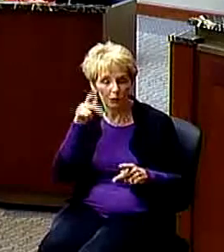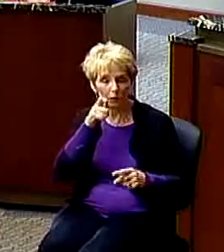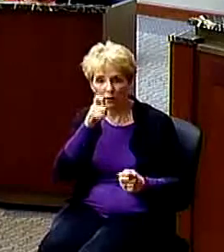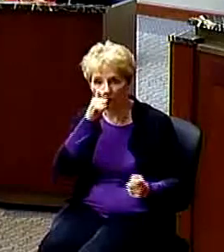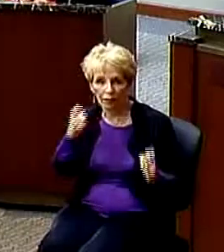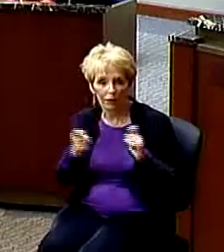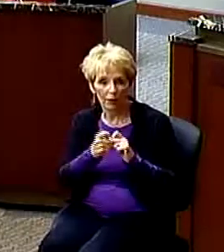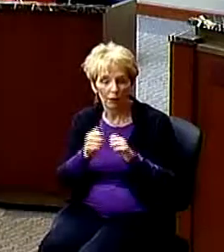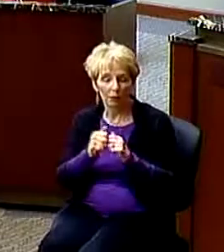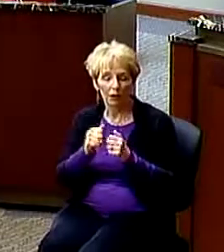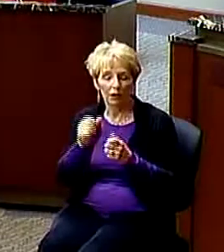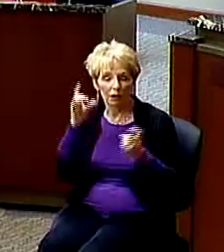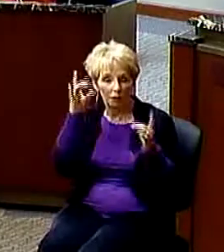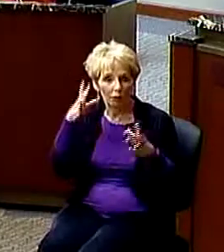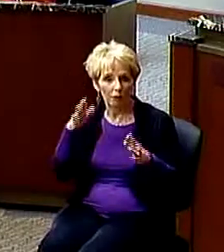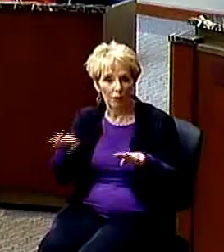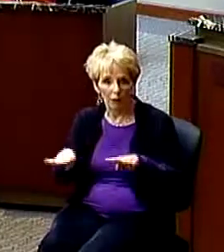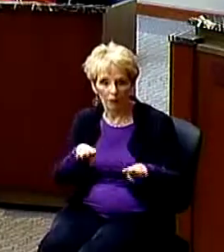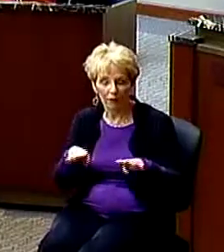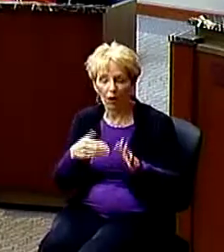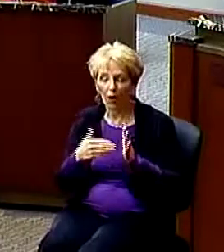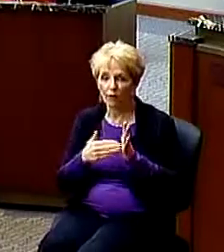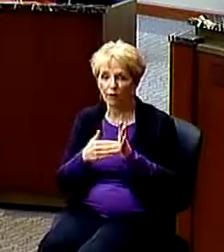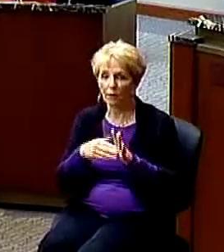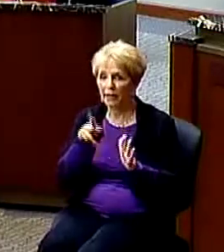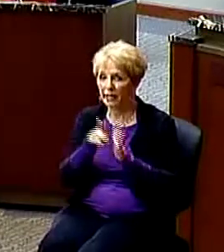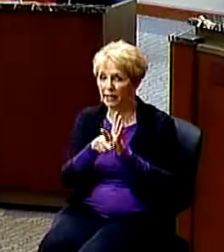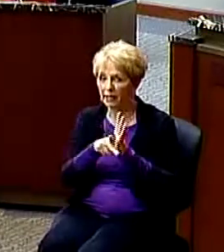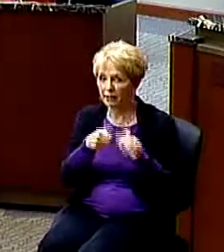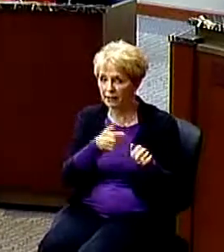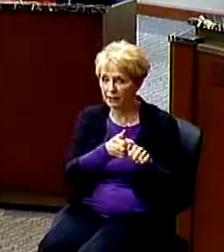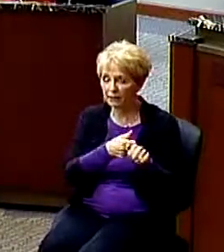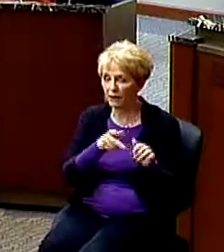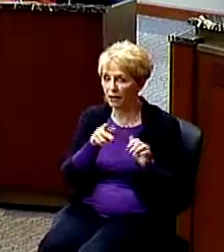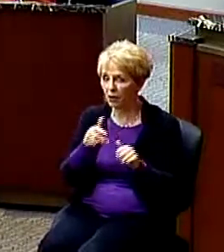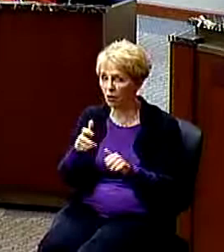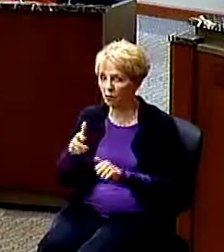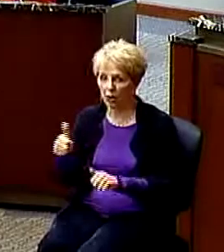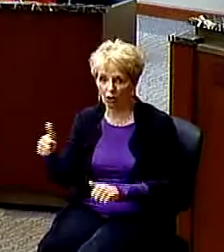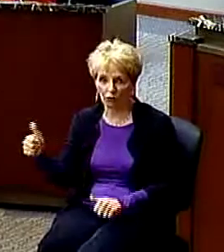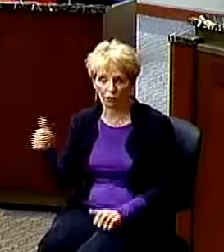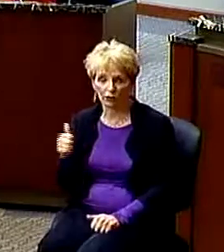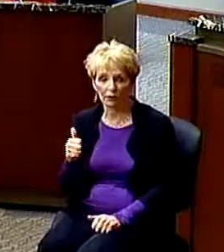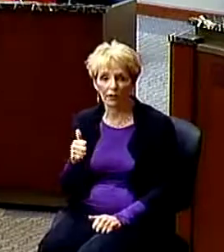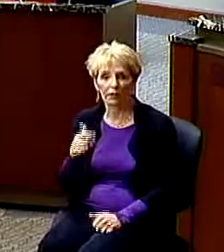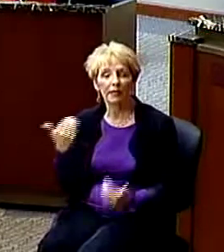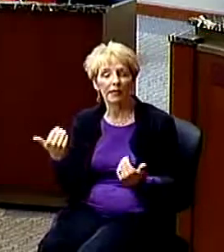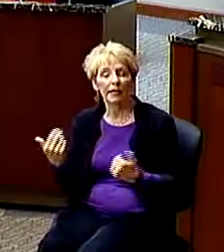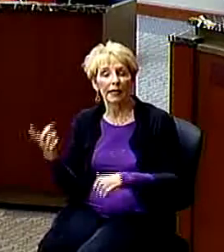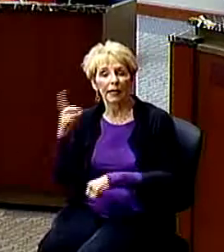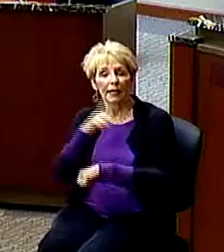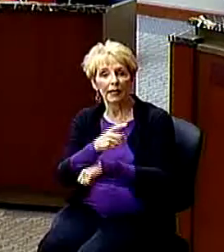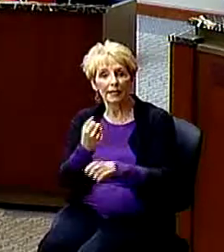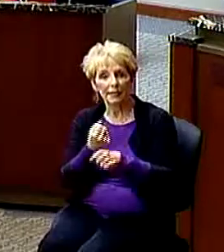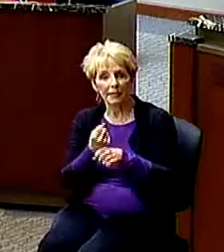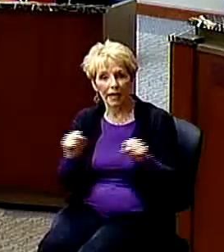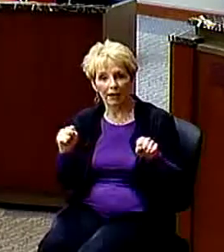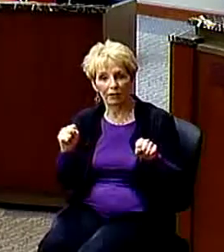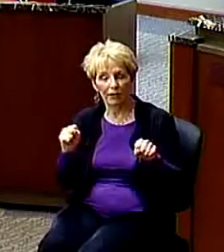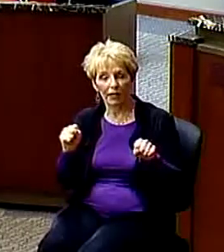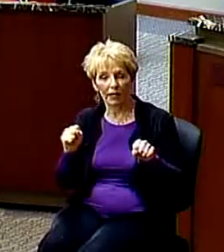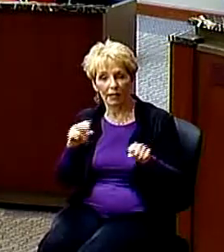out with destructive behaviors, all too often killing themselves and harming others. And so today, the safety net